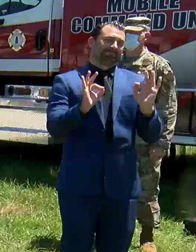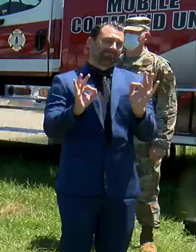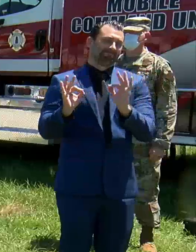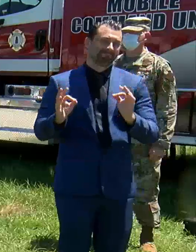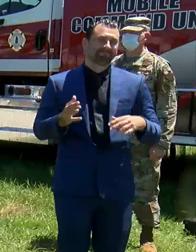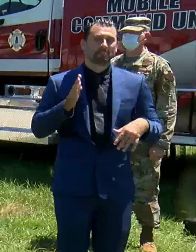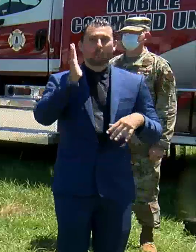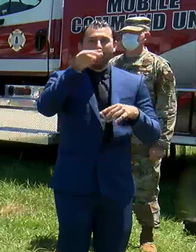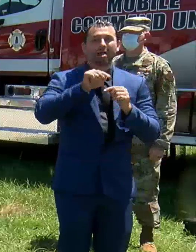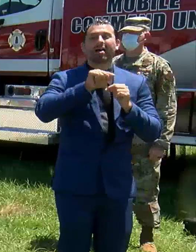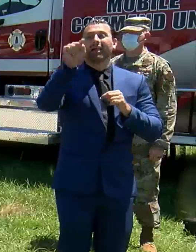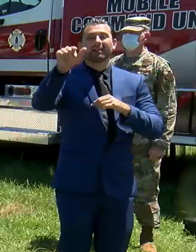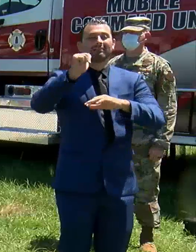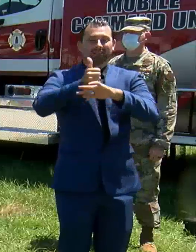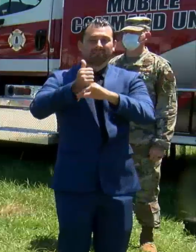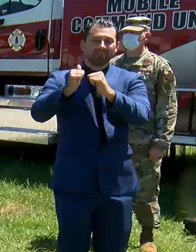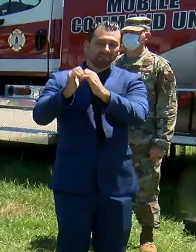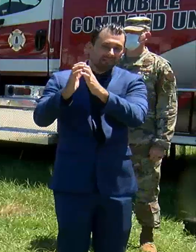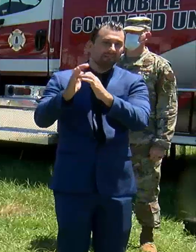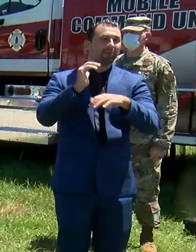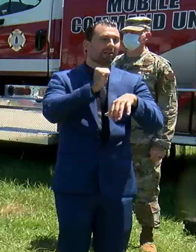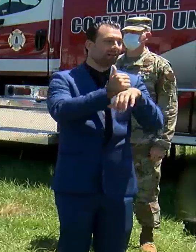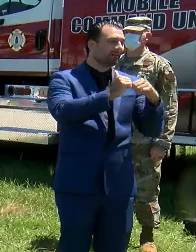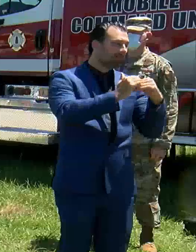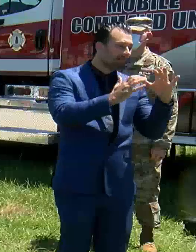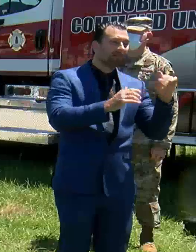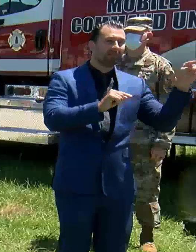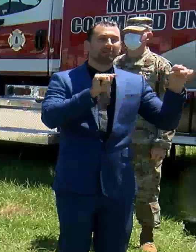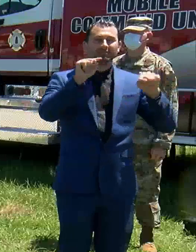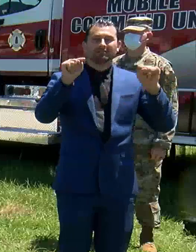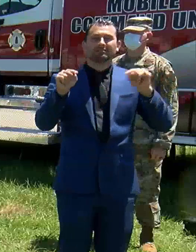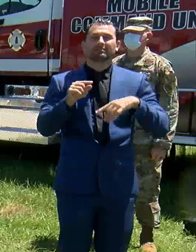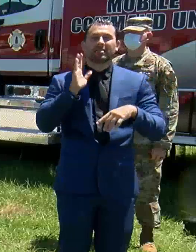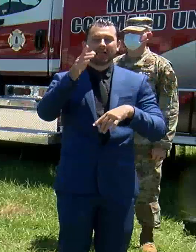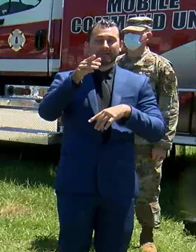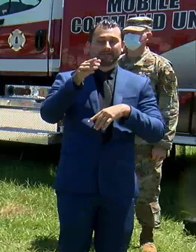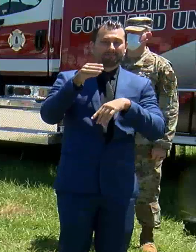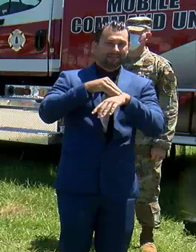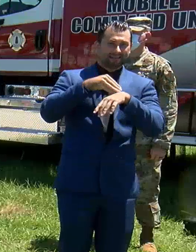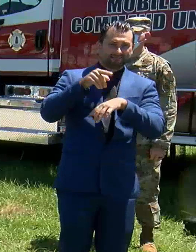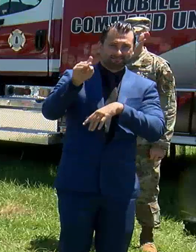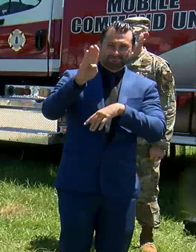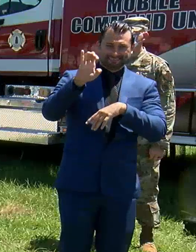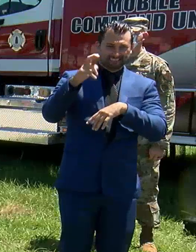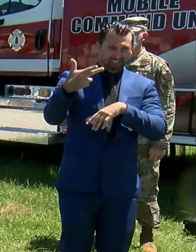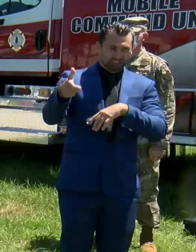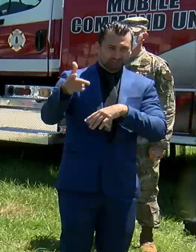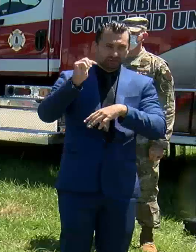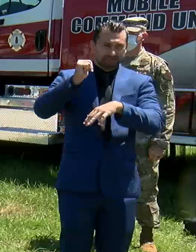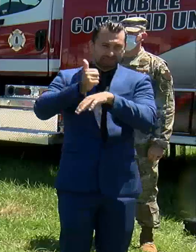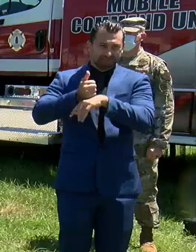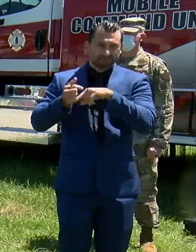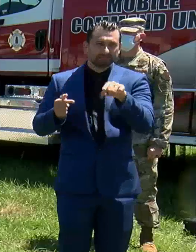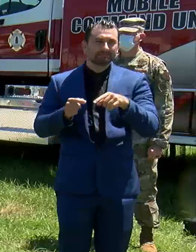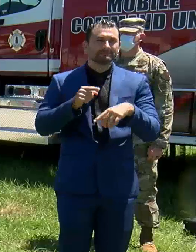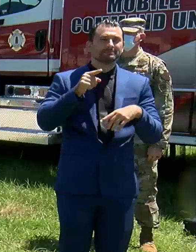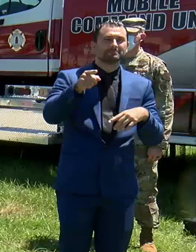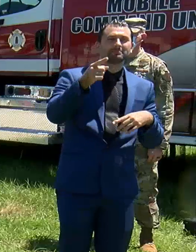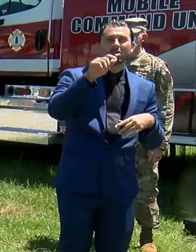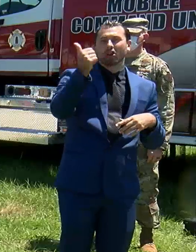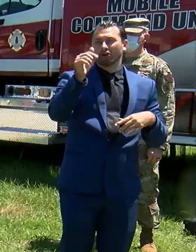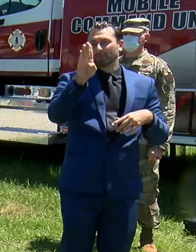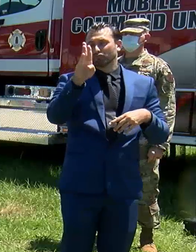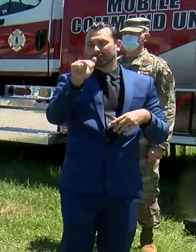site in Miami Beach, which we should be opening this week, and then 2 more, one in Brevard County, one in Volusia